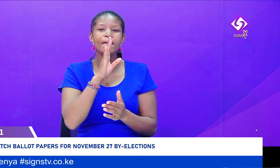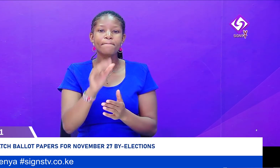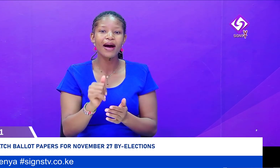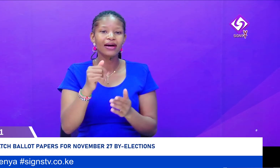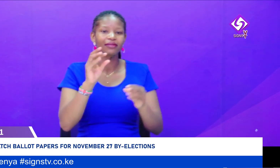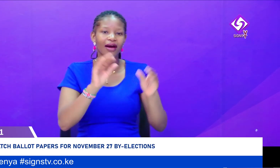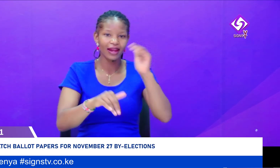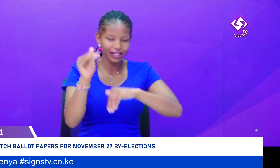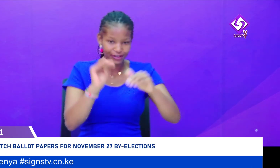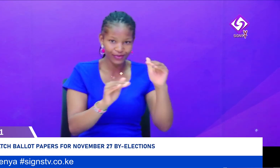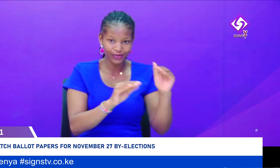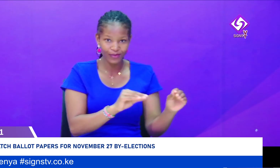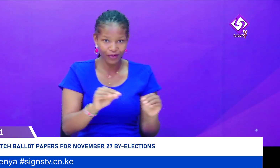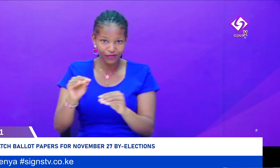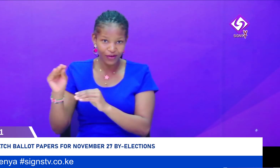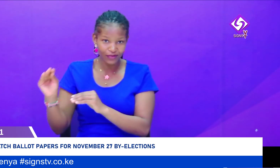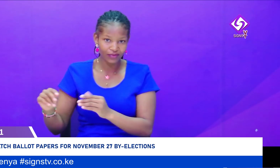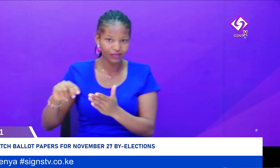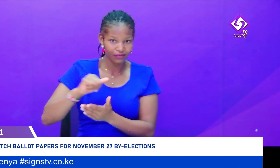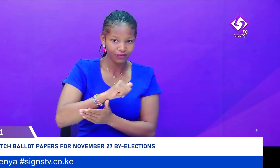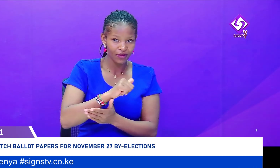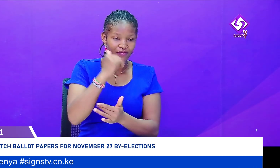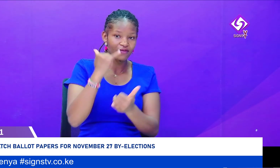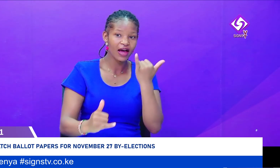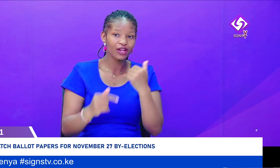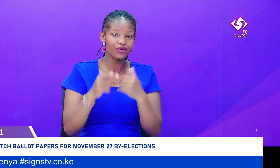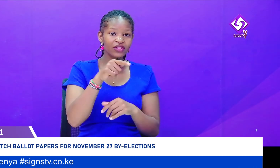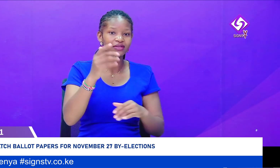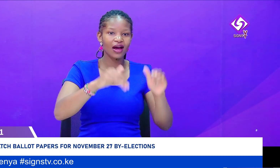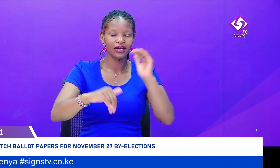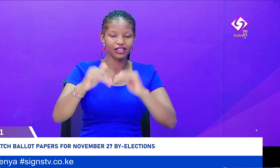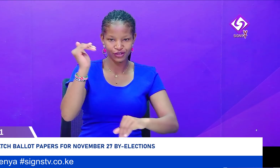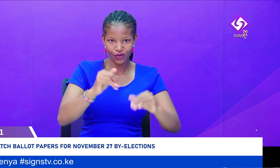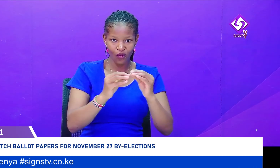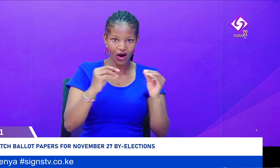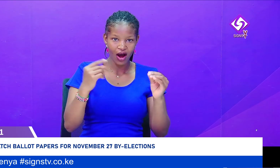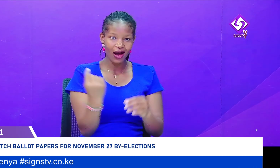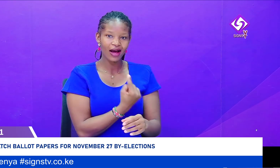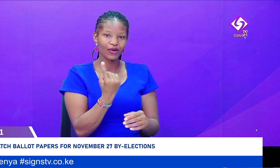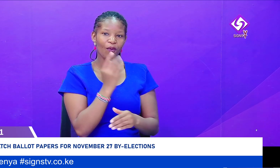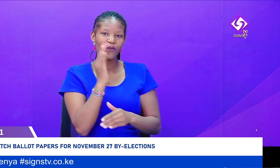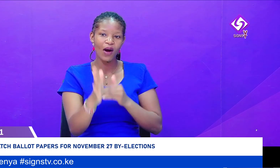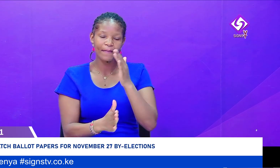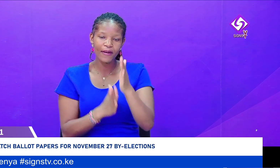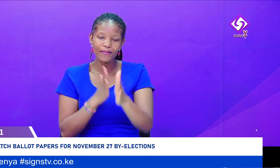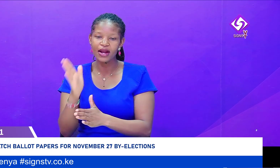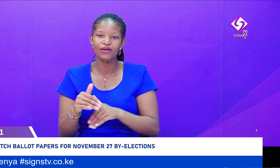ballot papers and statutory forms intended for the by-elections. This